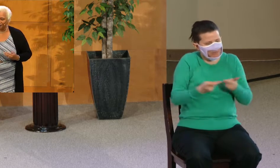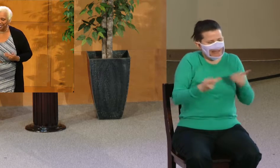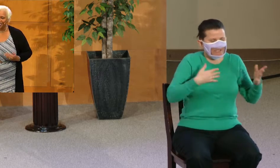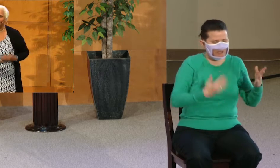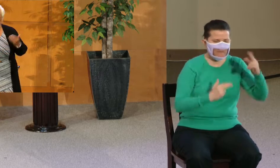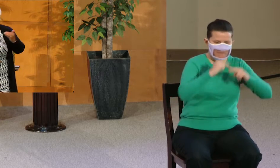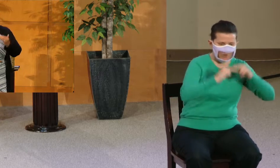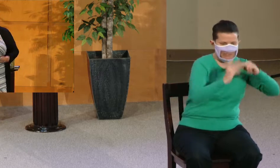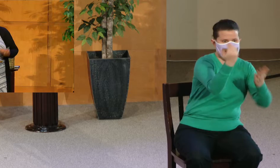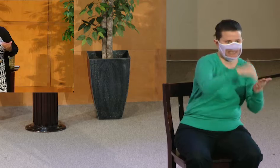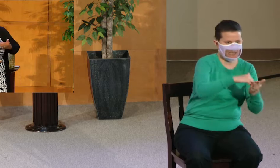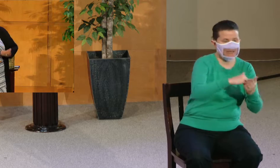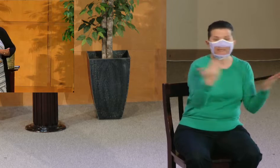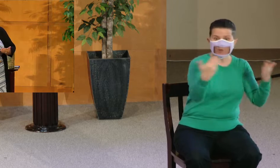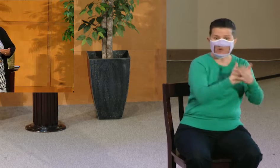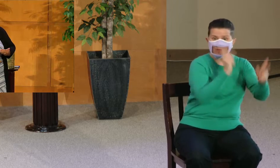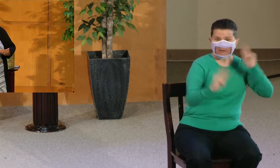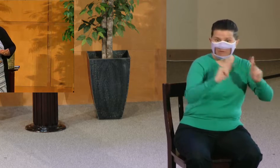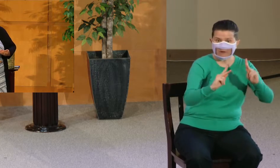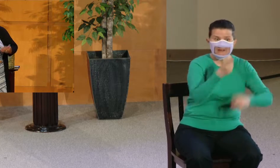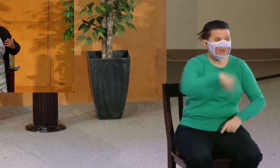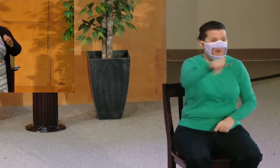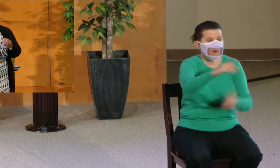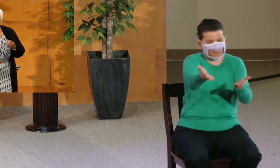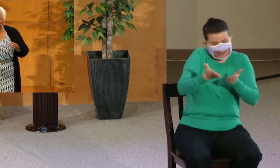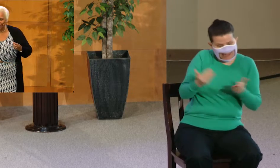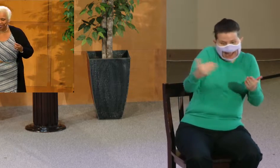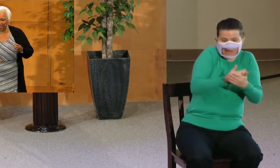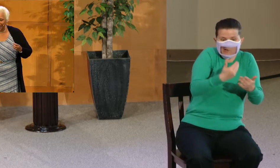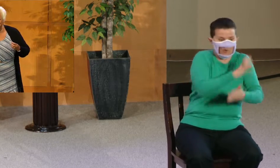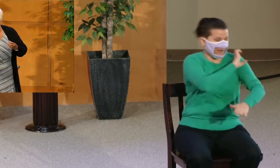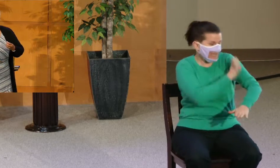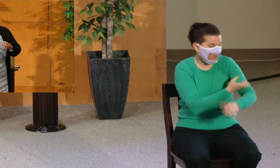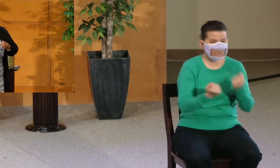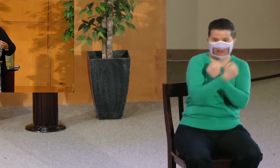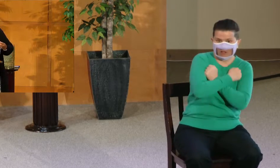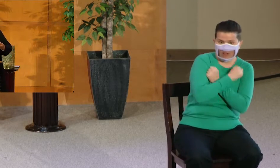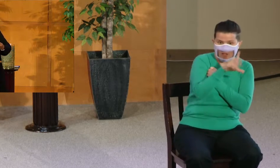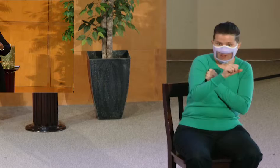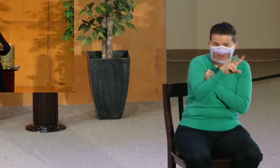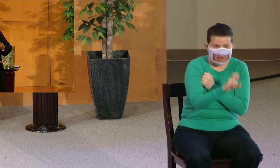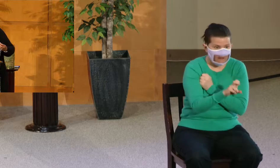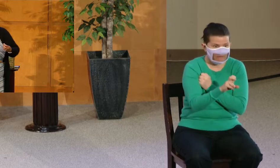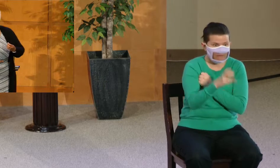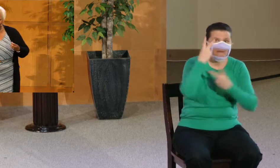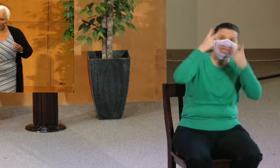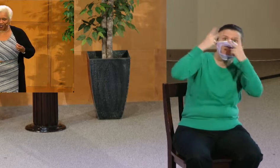what that means is you bring your love, you bring your outside visions,